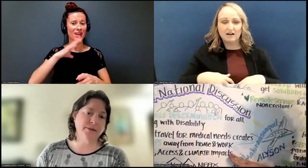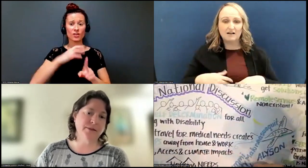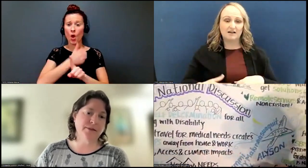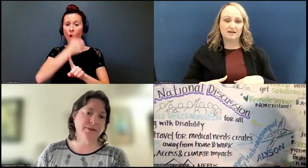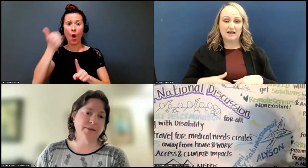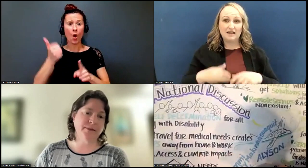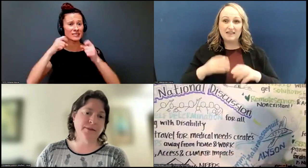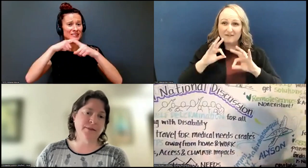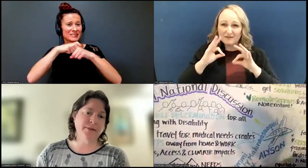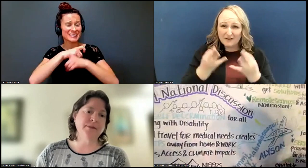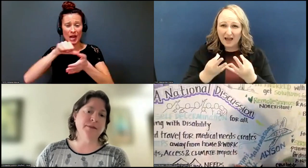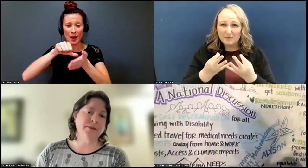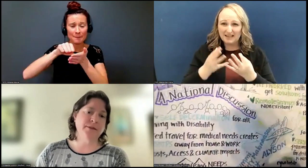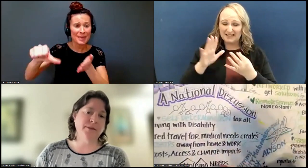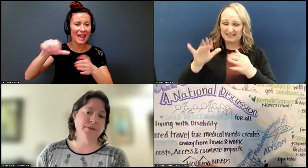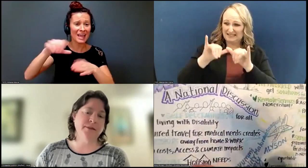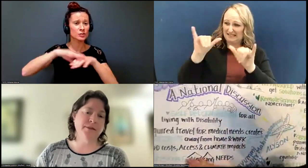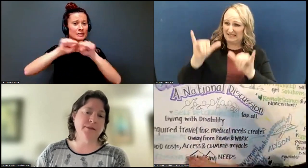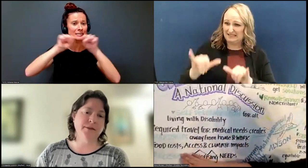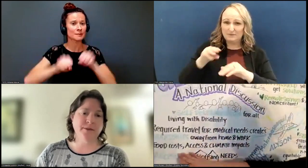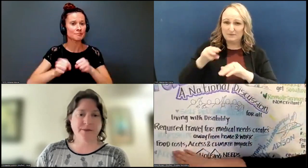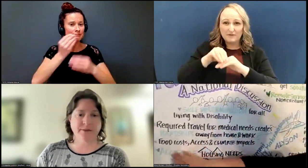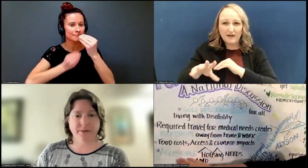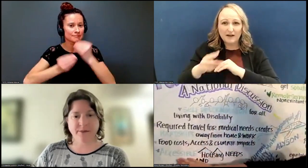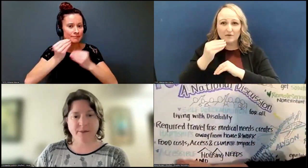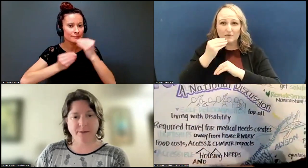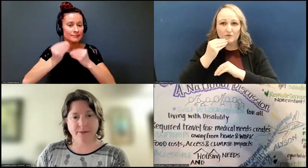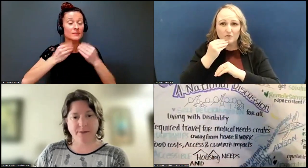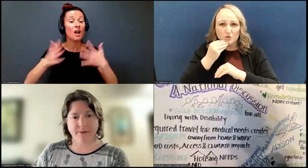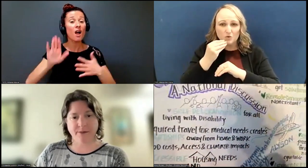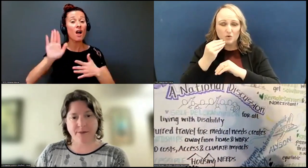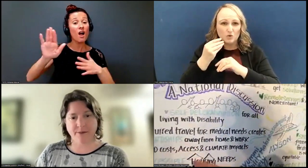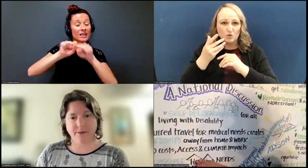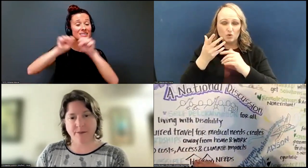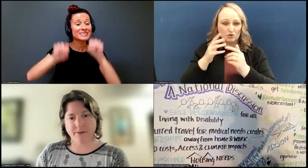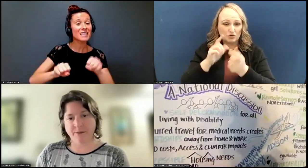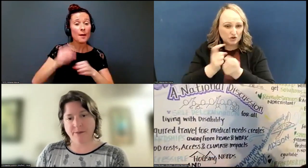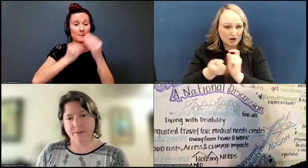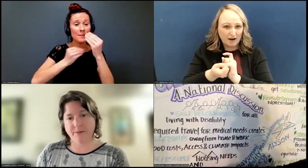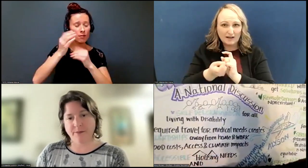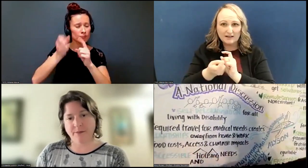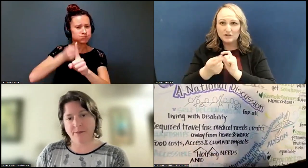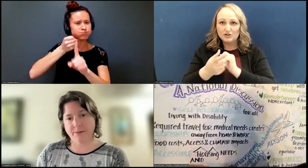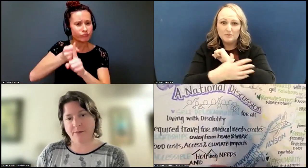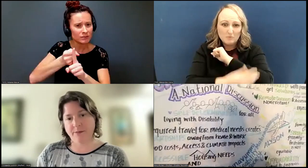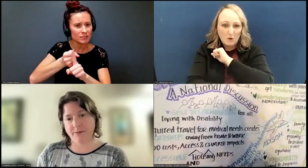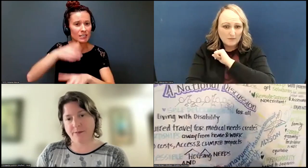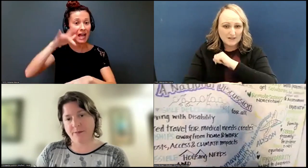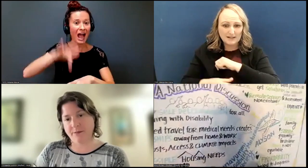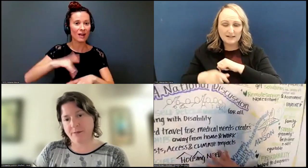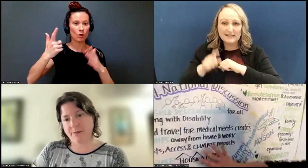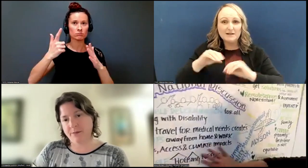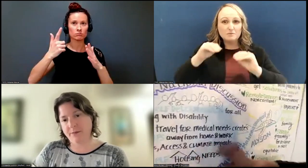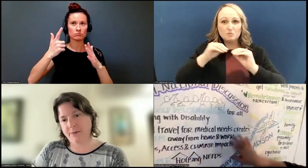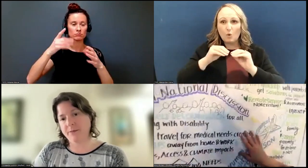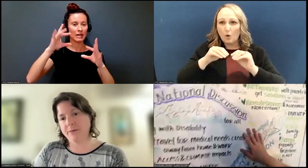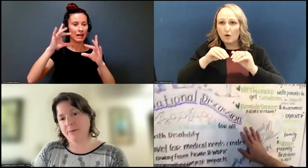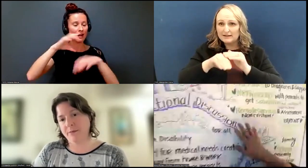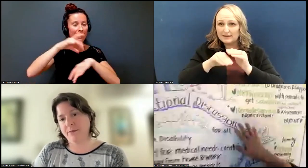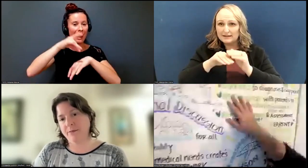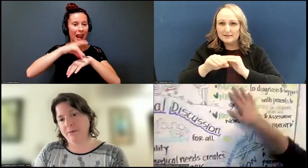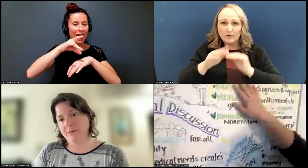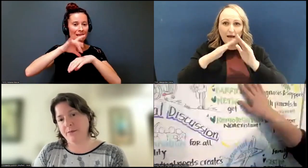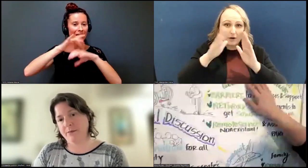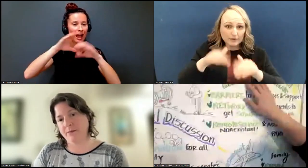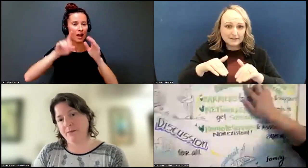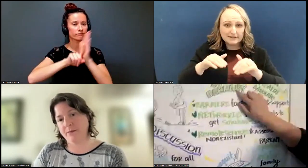by climate change, as well as accessibility in really broad ways, from housing needs to accessible transport. We